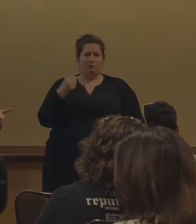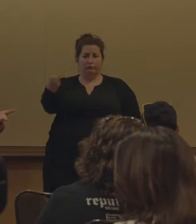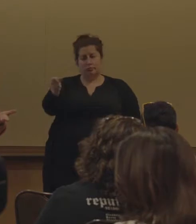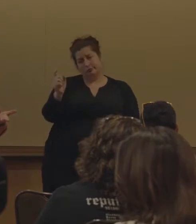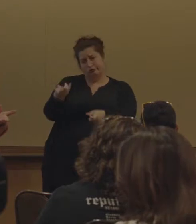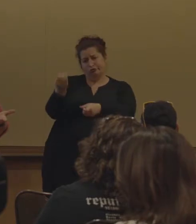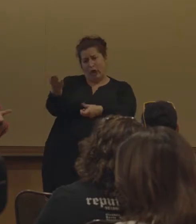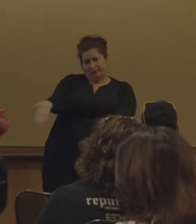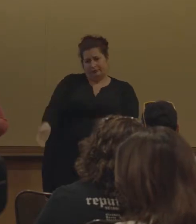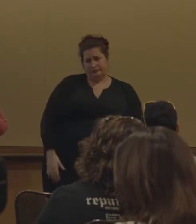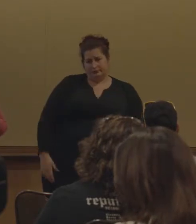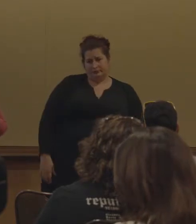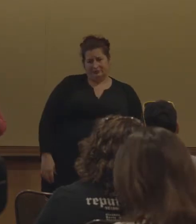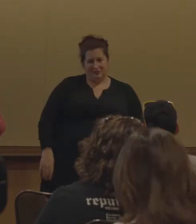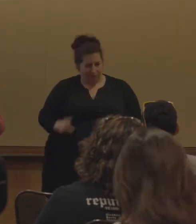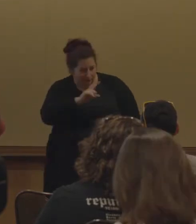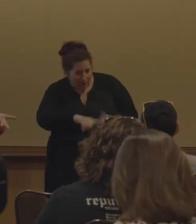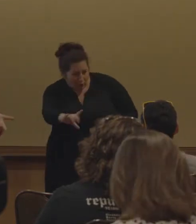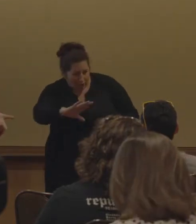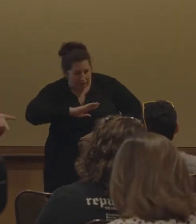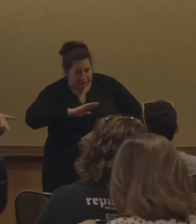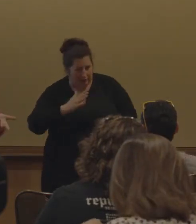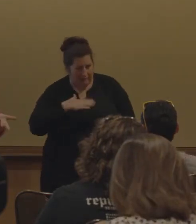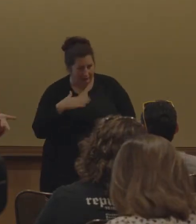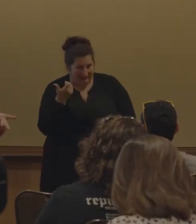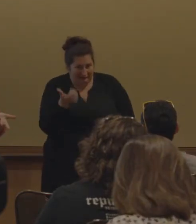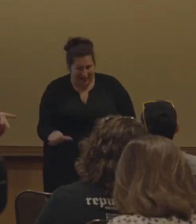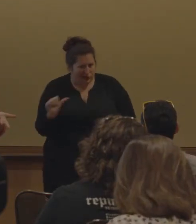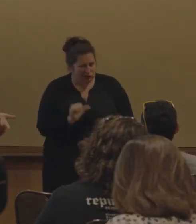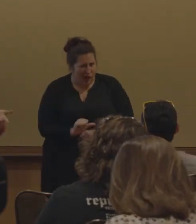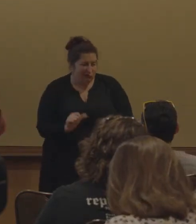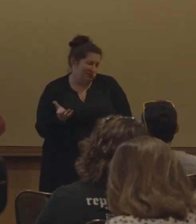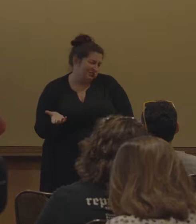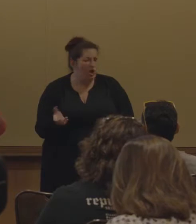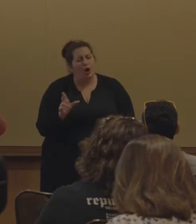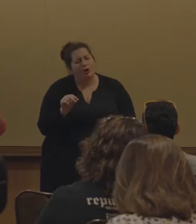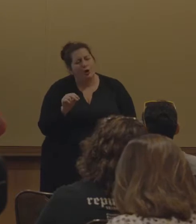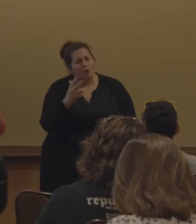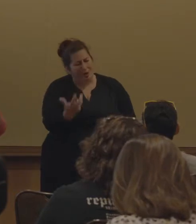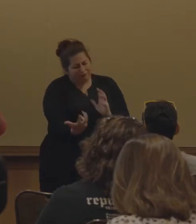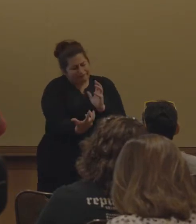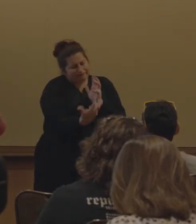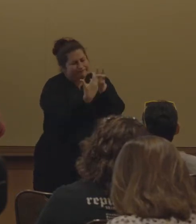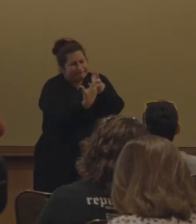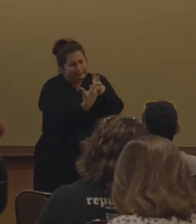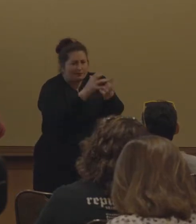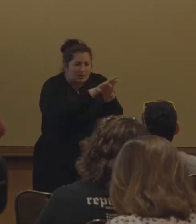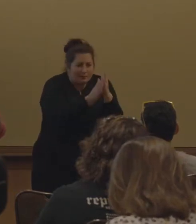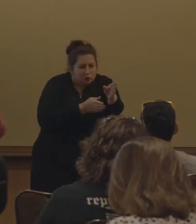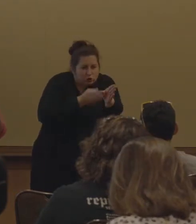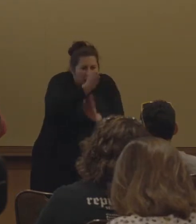job, but are you gonna be happy at just any job? Nope. You want a job that you're gonna turn into a career